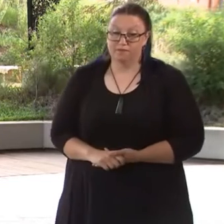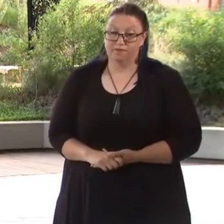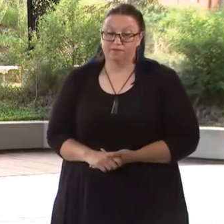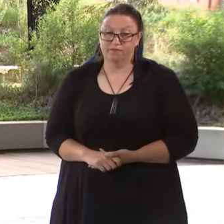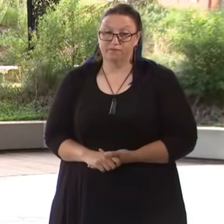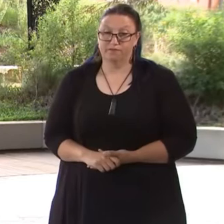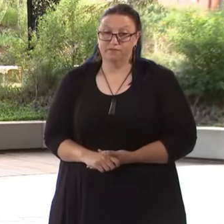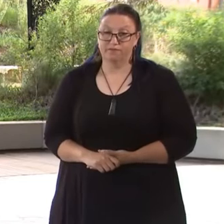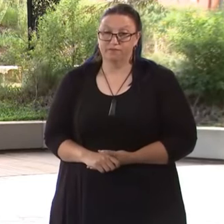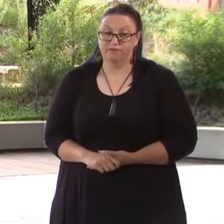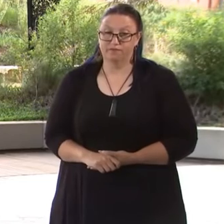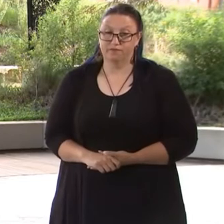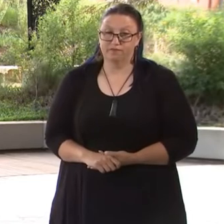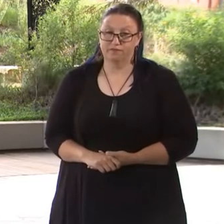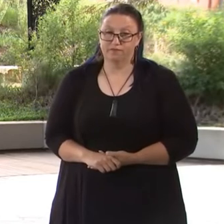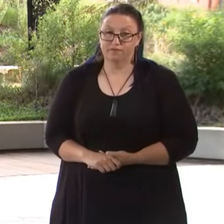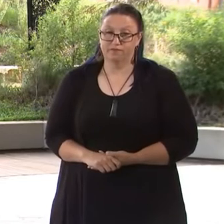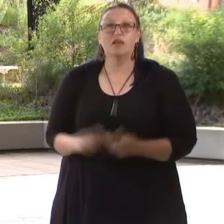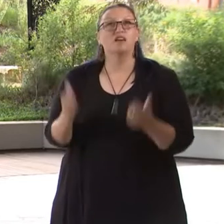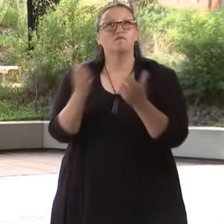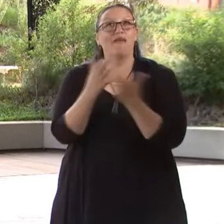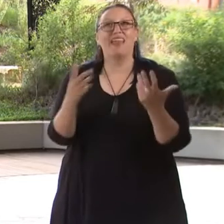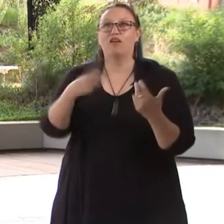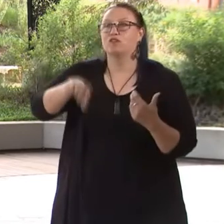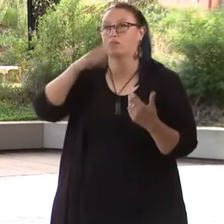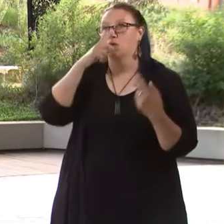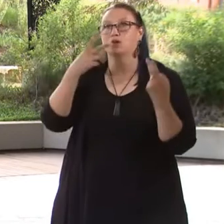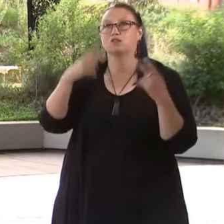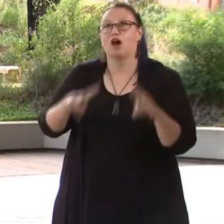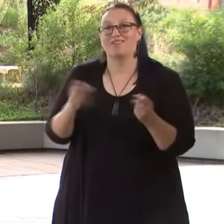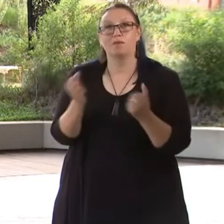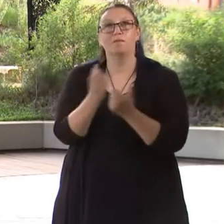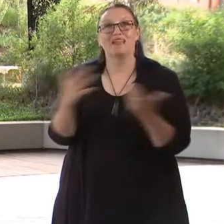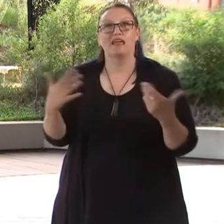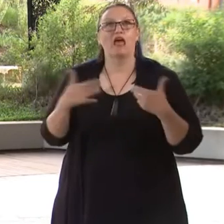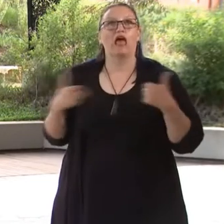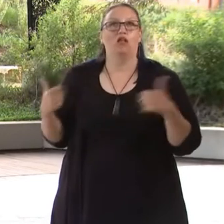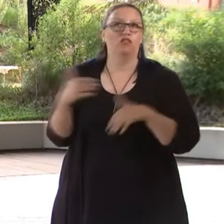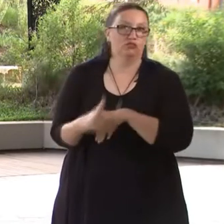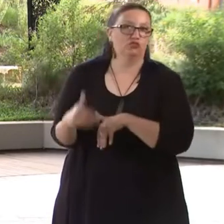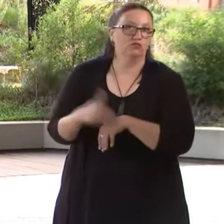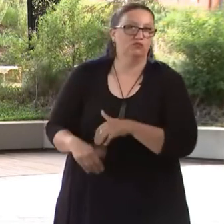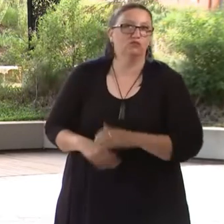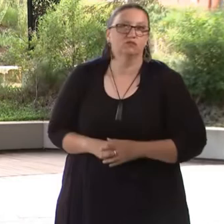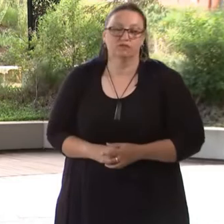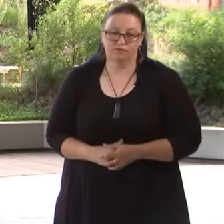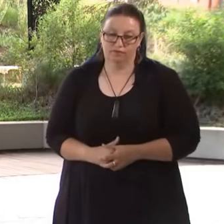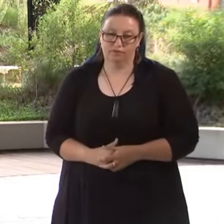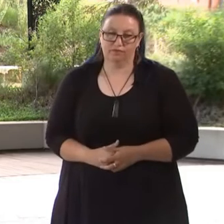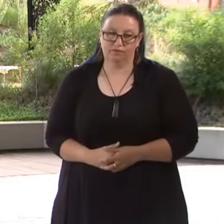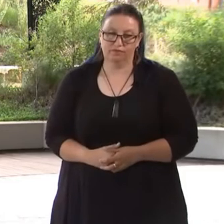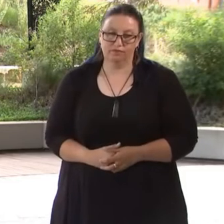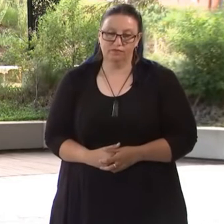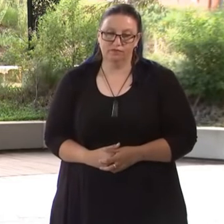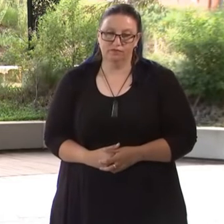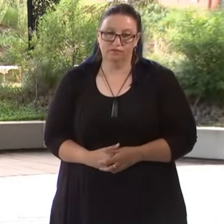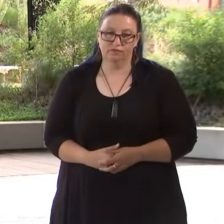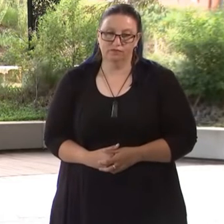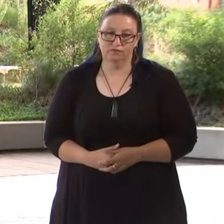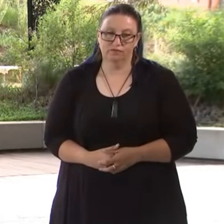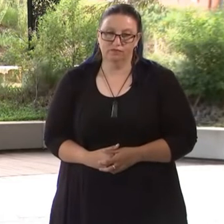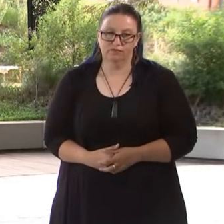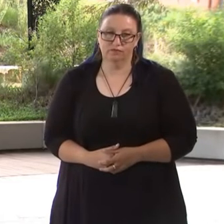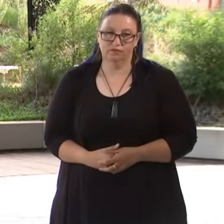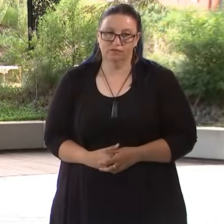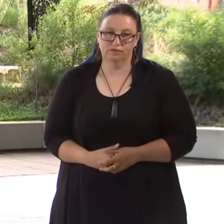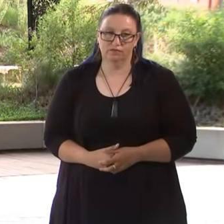many had multiple health conditions. 4 of the 28 did